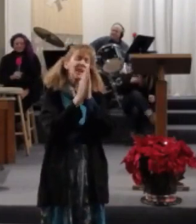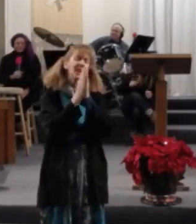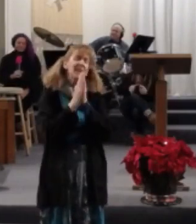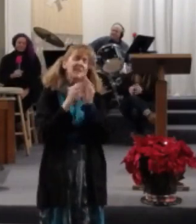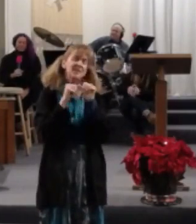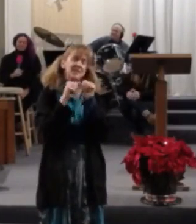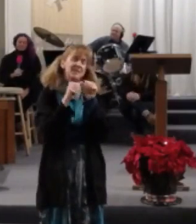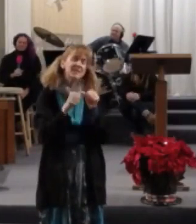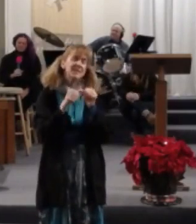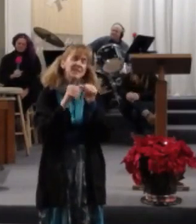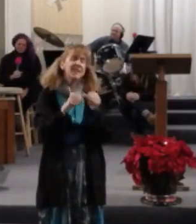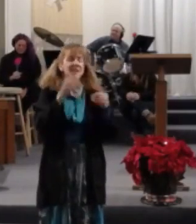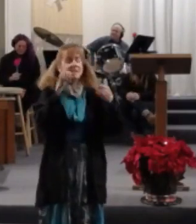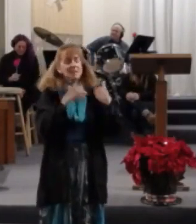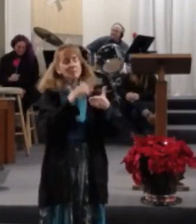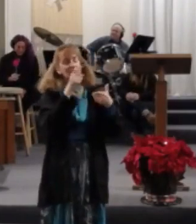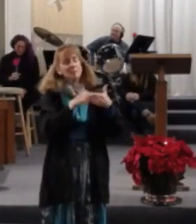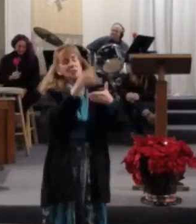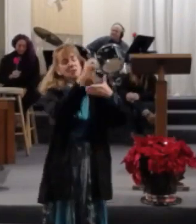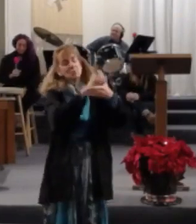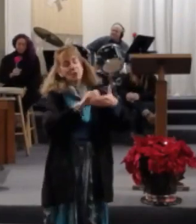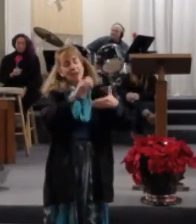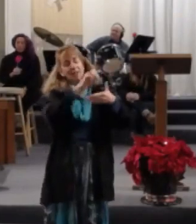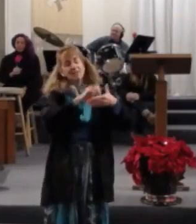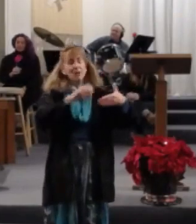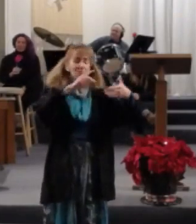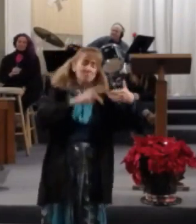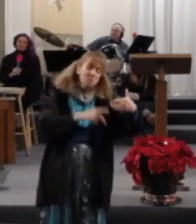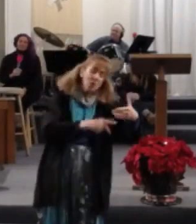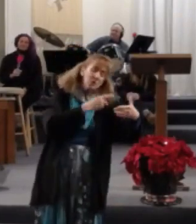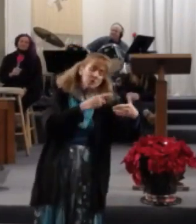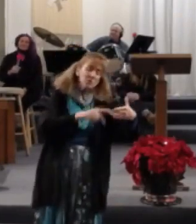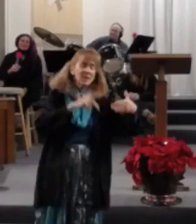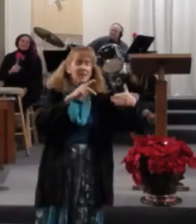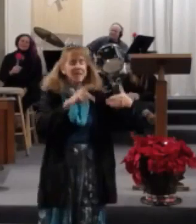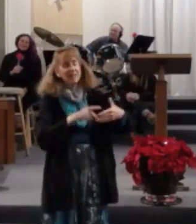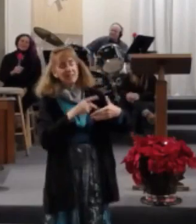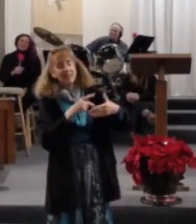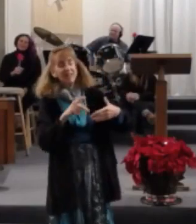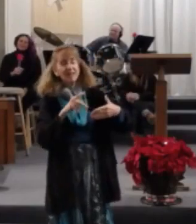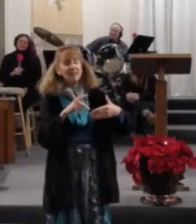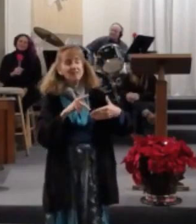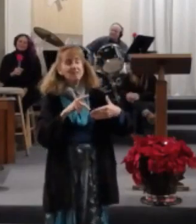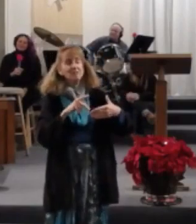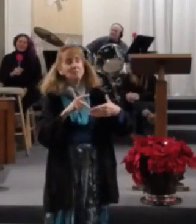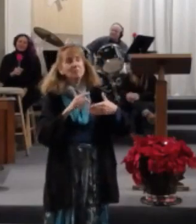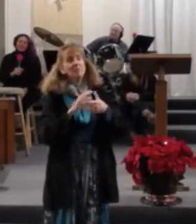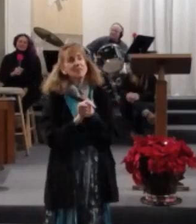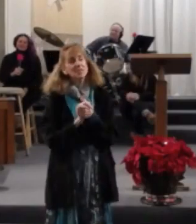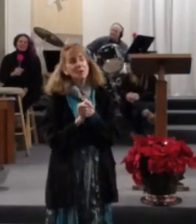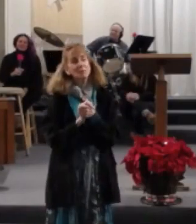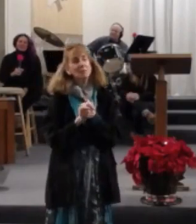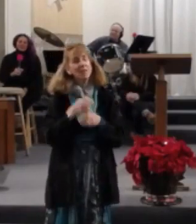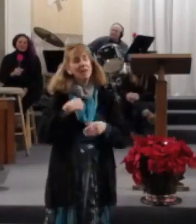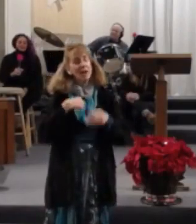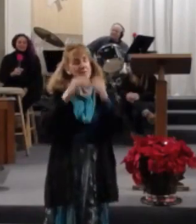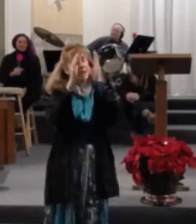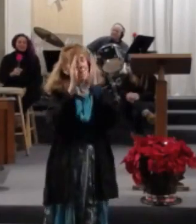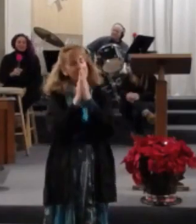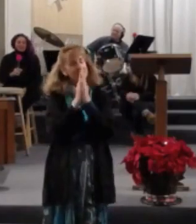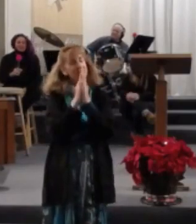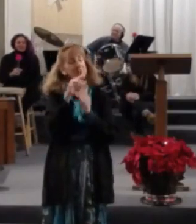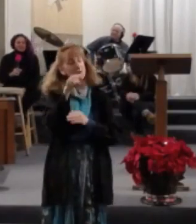Sometimes she writes poems for people or whole congregations. So I'm asking that